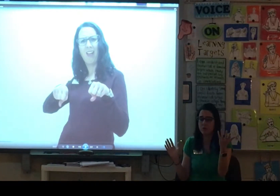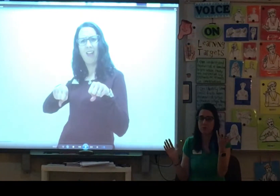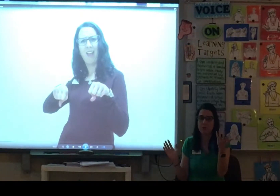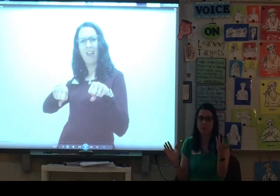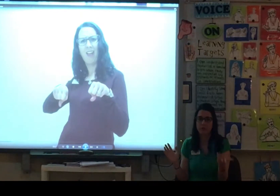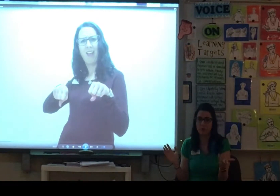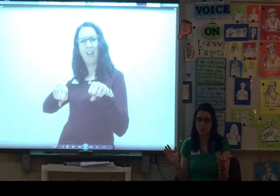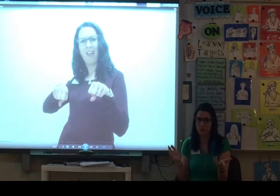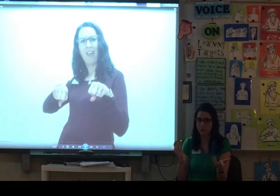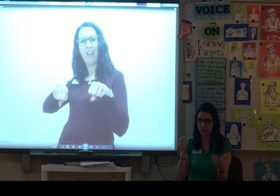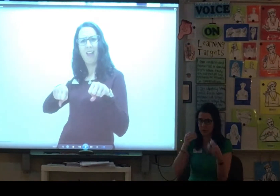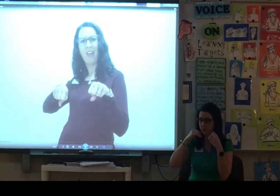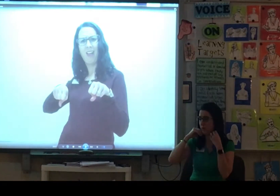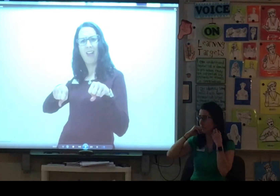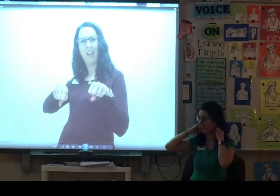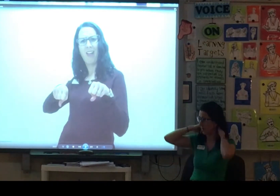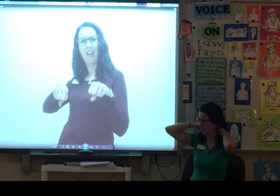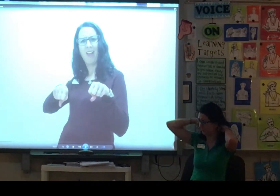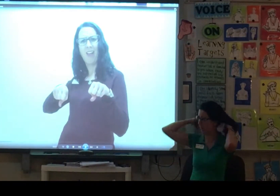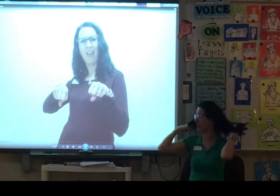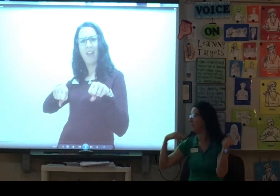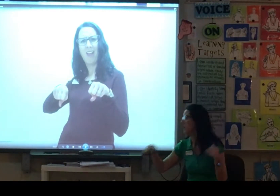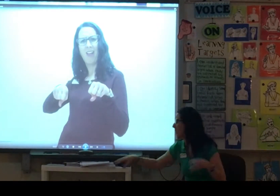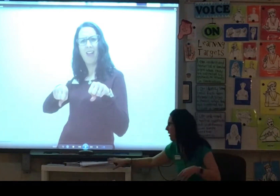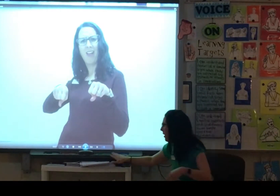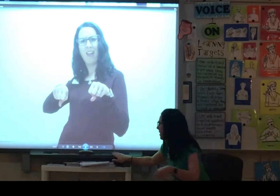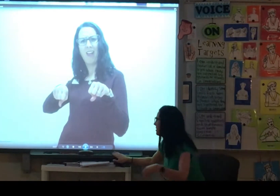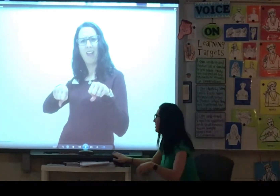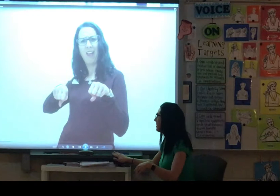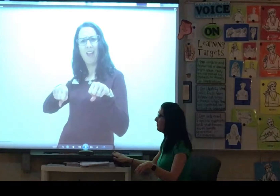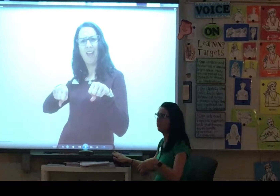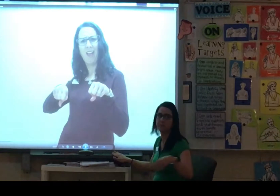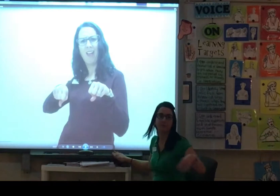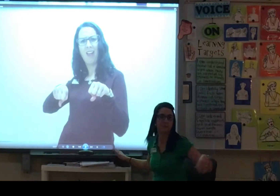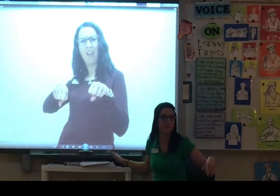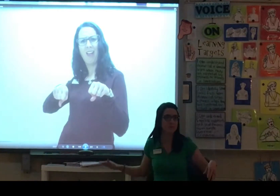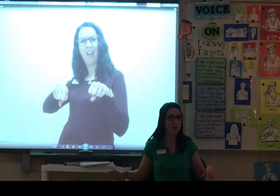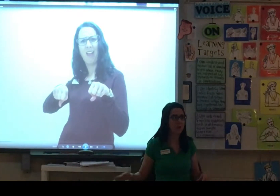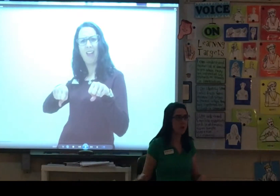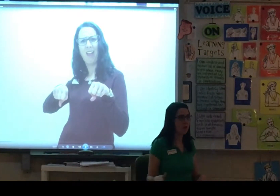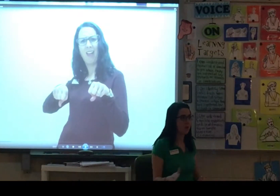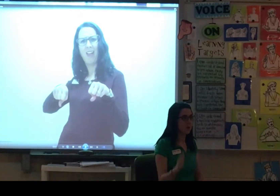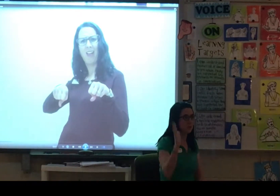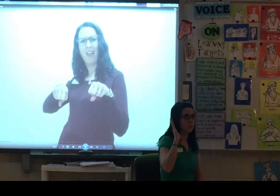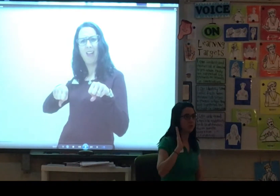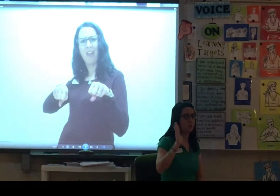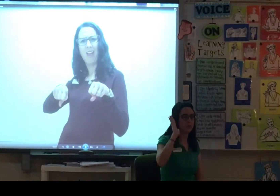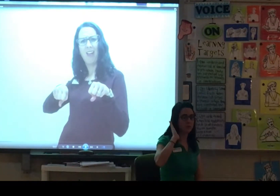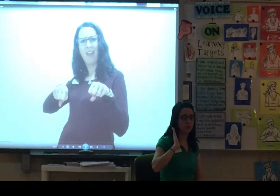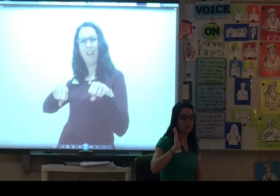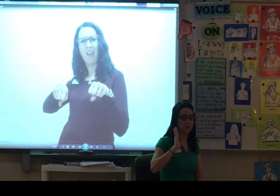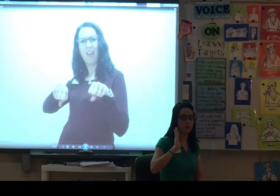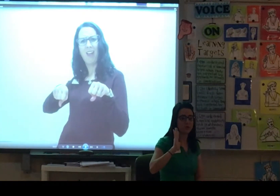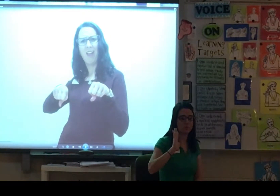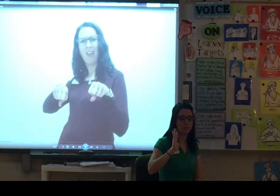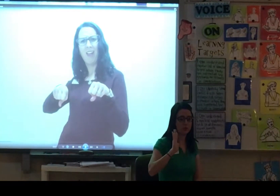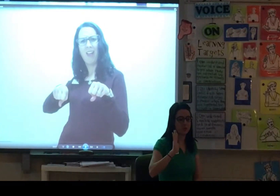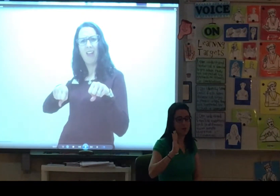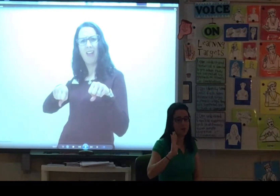or before, one of those two. Okay? All right. After you did it. Used to. It was